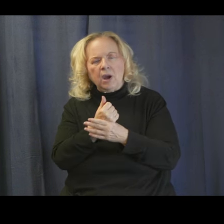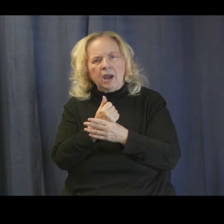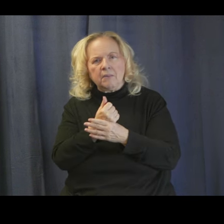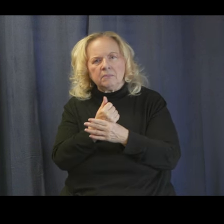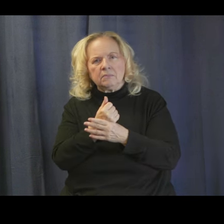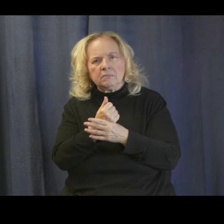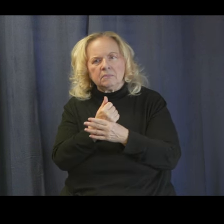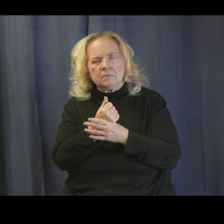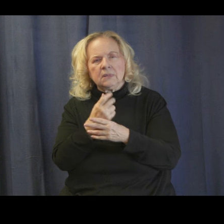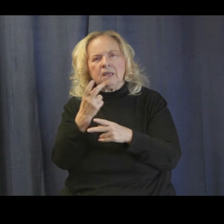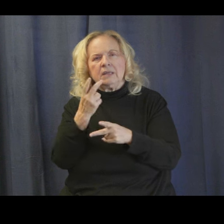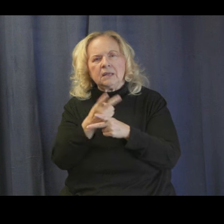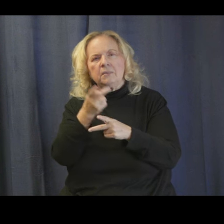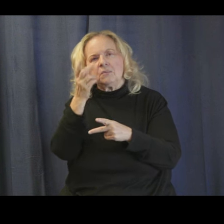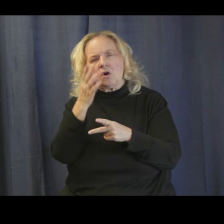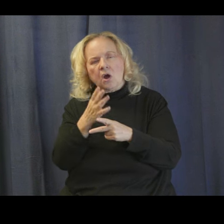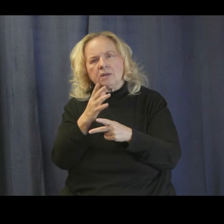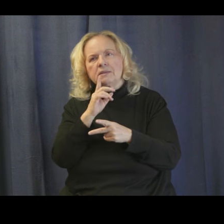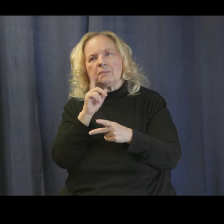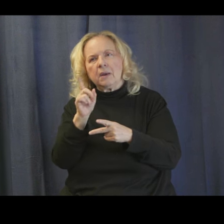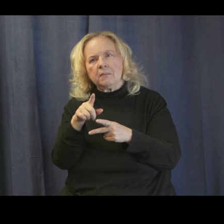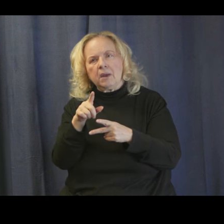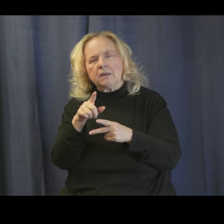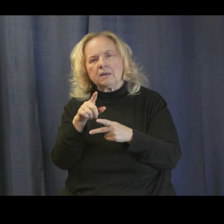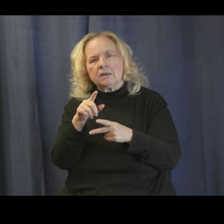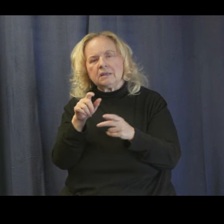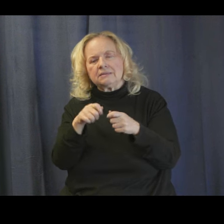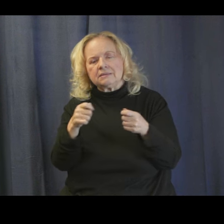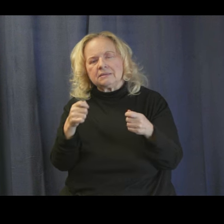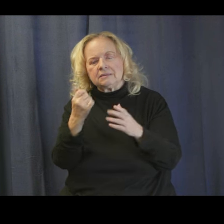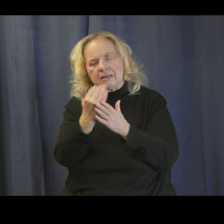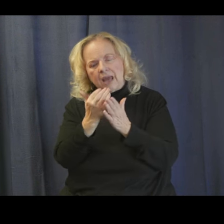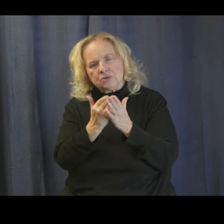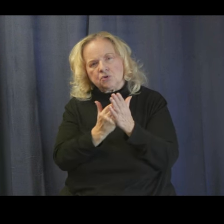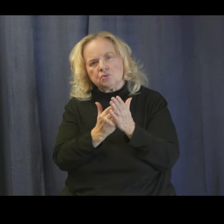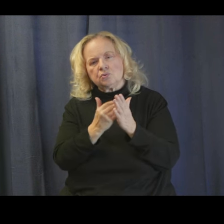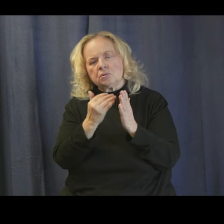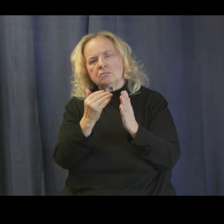Abraham kept God's commandments and statutes and Torah?